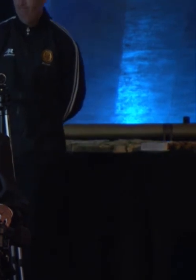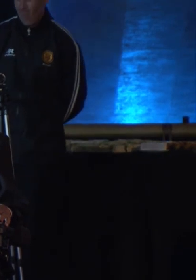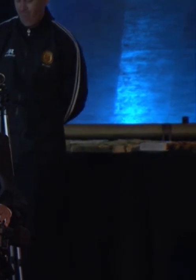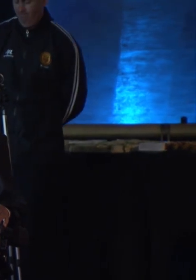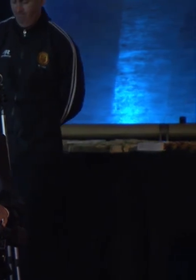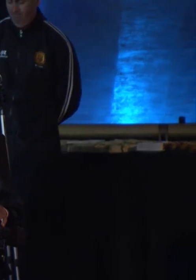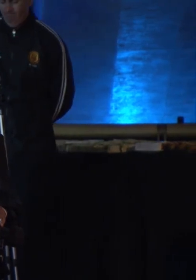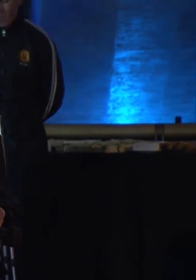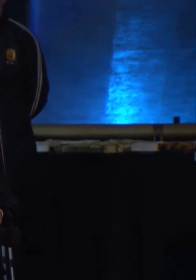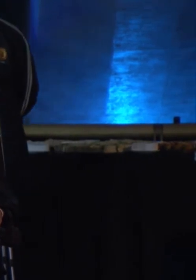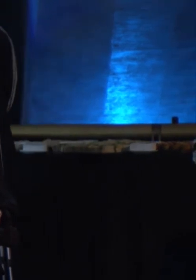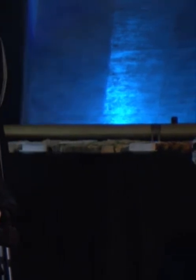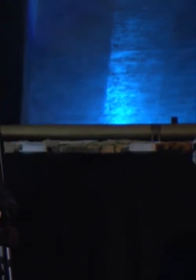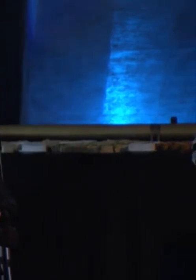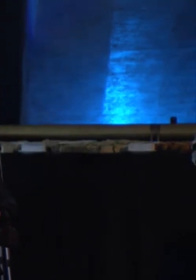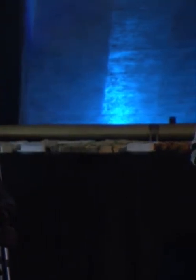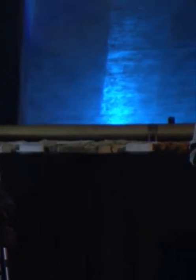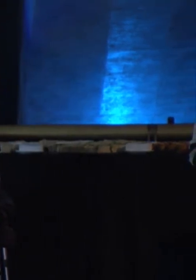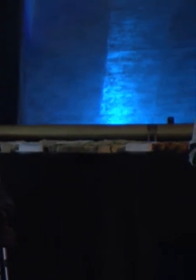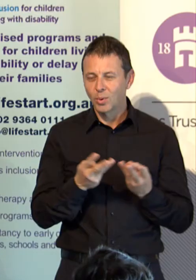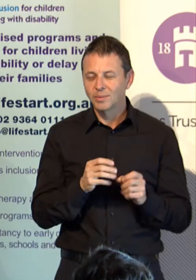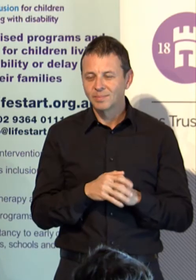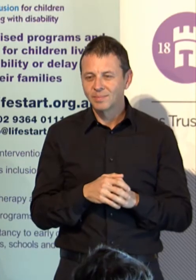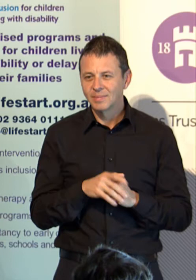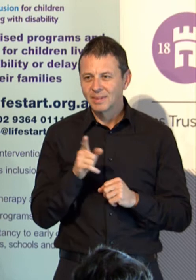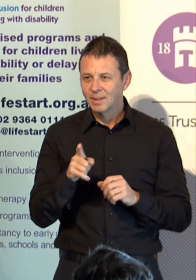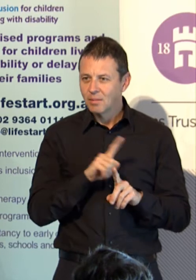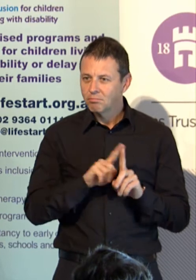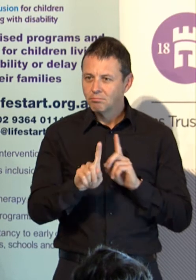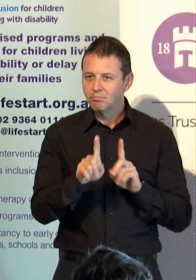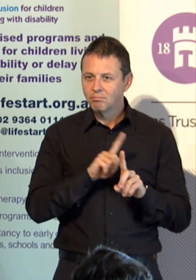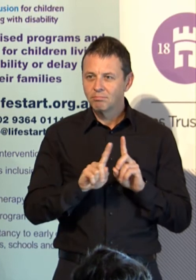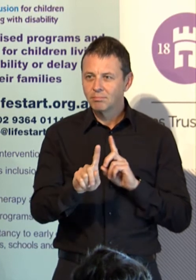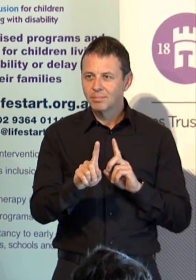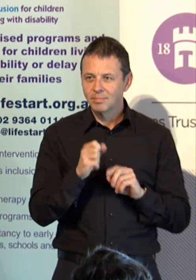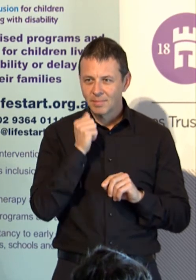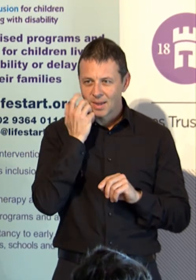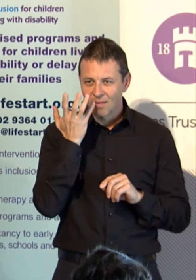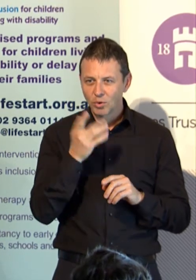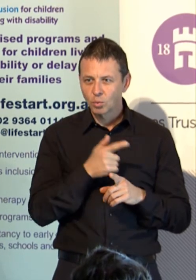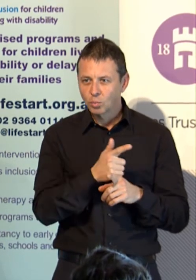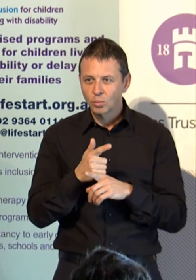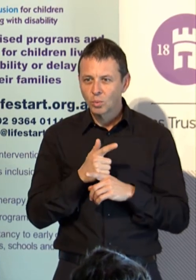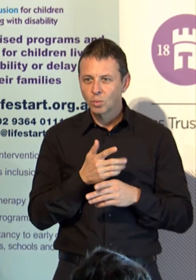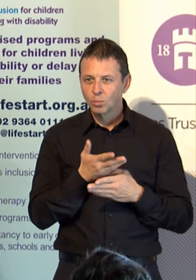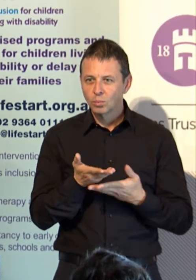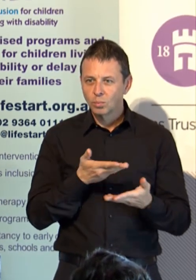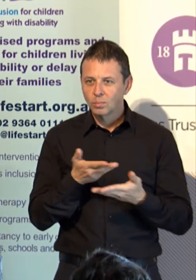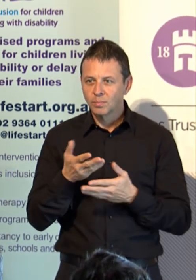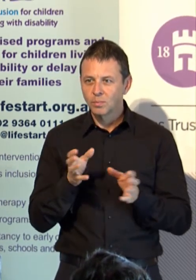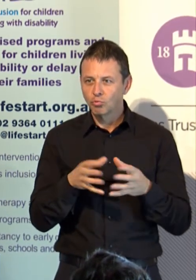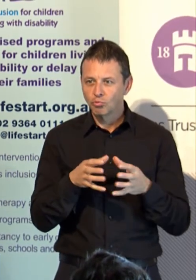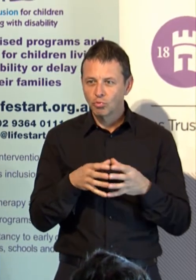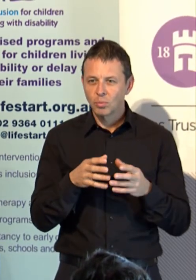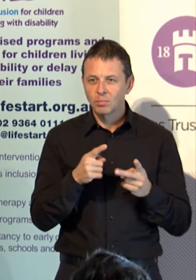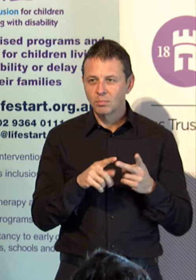is the greatest country on earth. He is out there every day talking to groups,